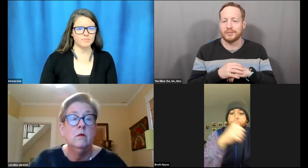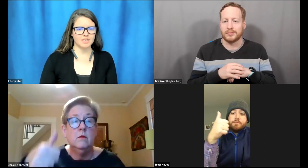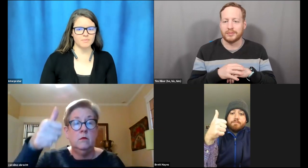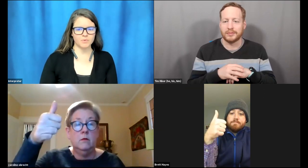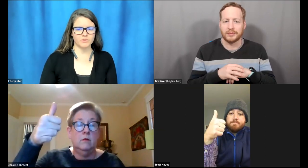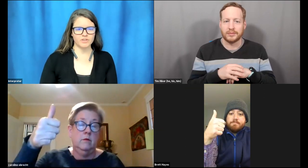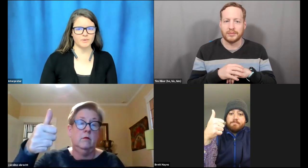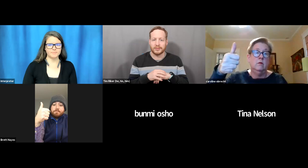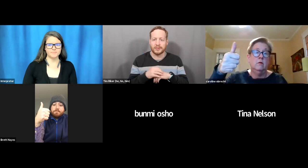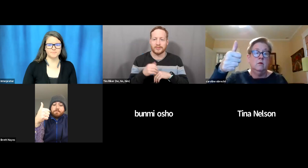up with your video on.